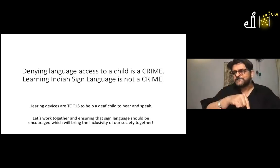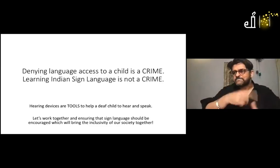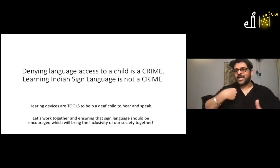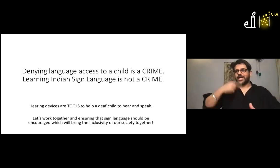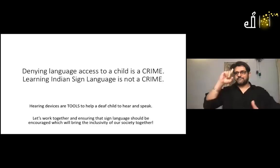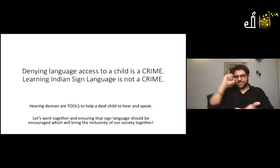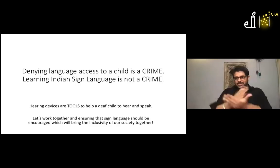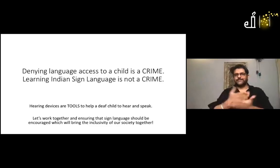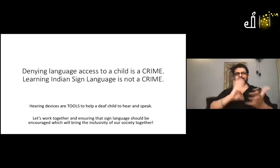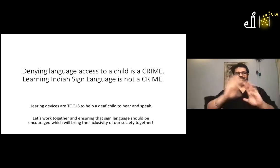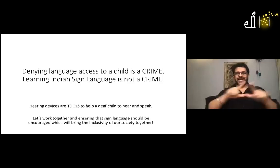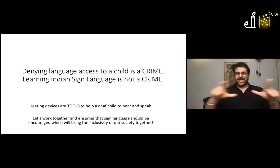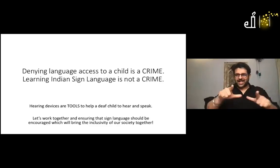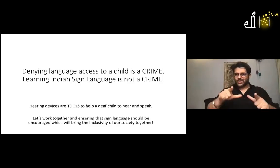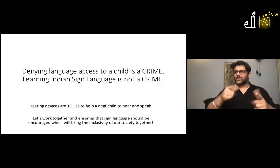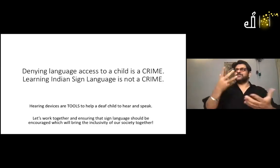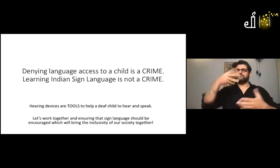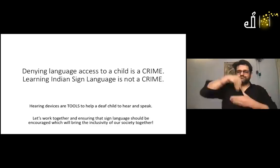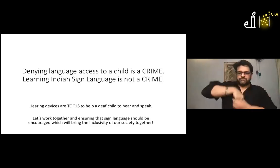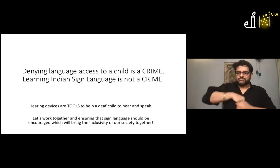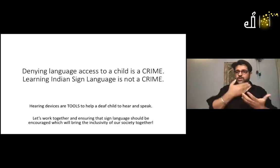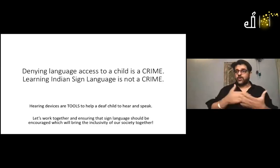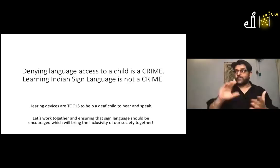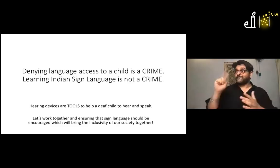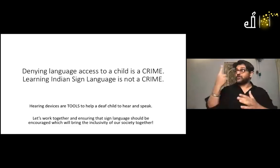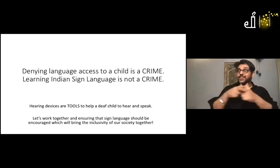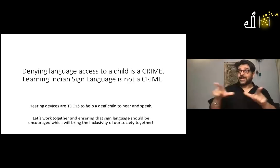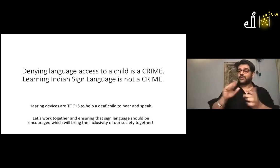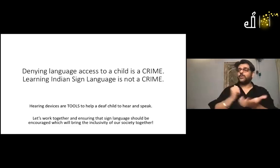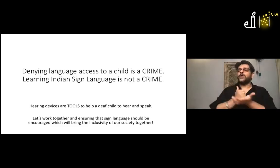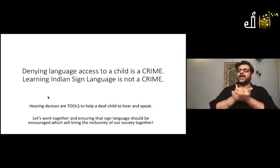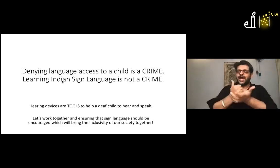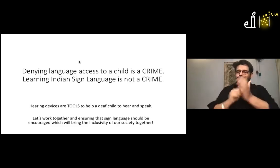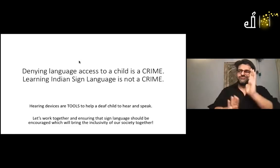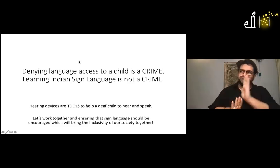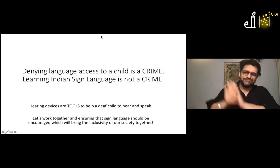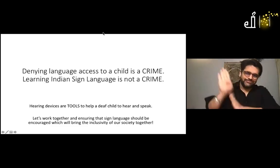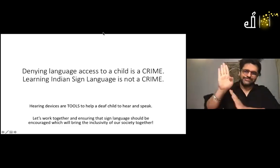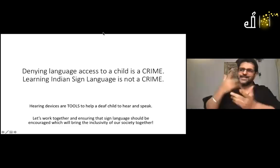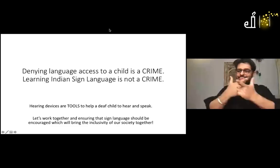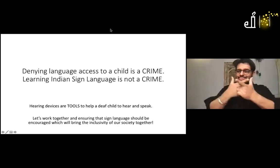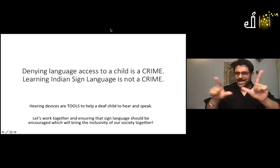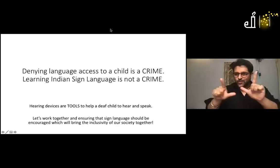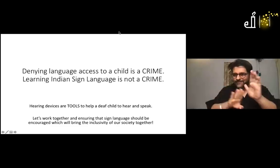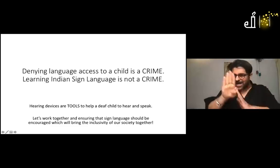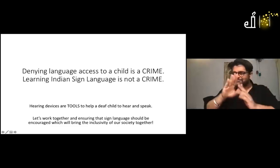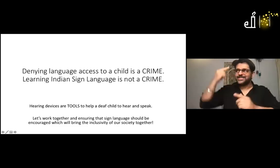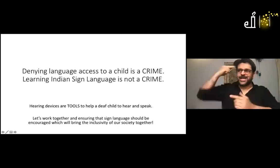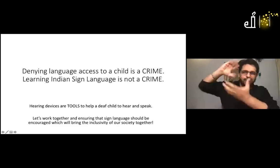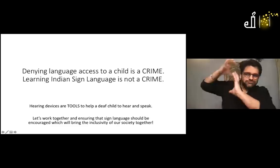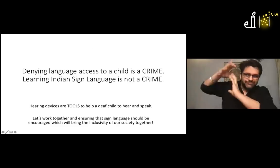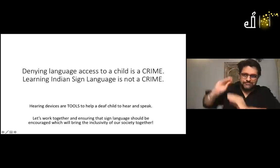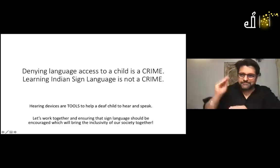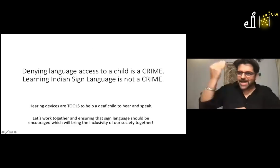who use sign language and want to learn sign language. I believe that sign language is the first language. Being the first language can develop